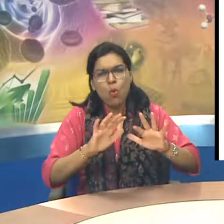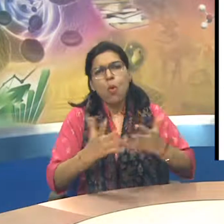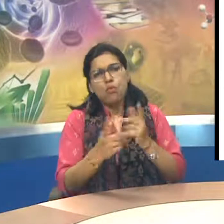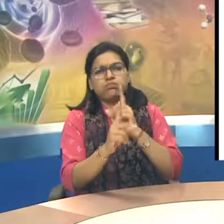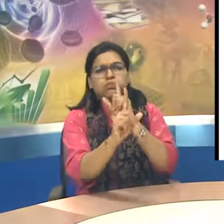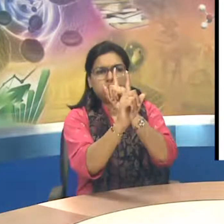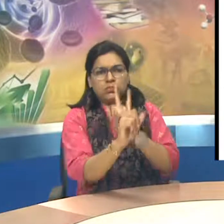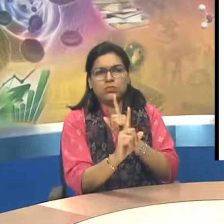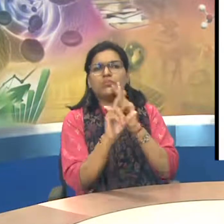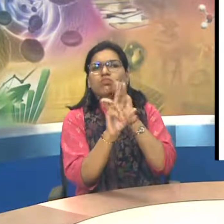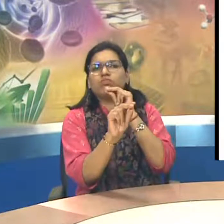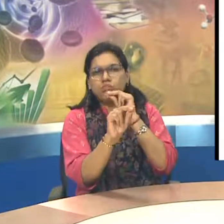sends the